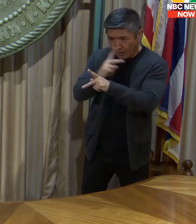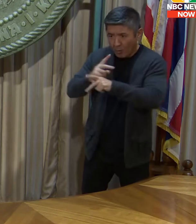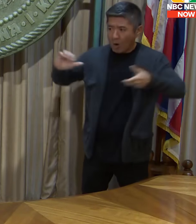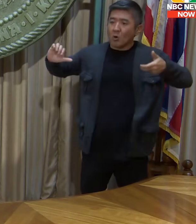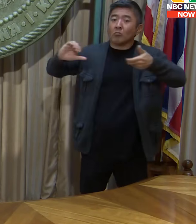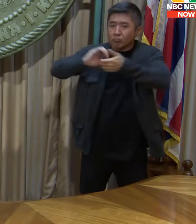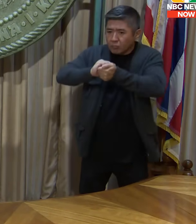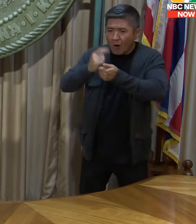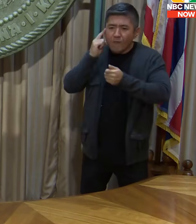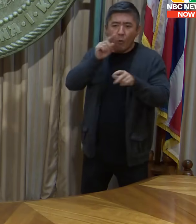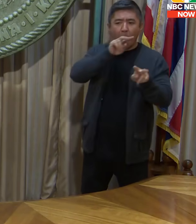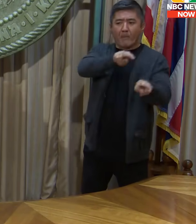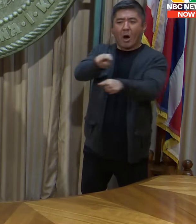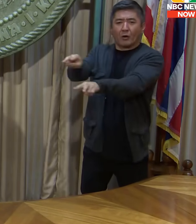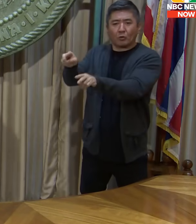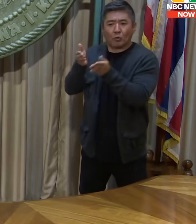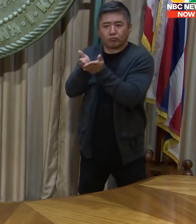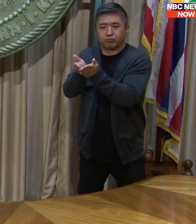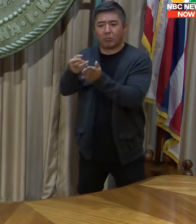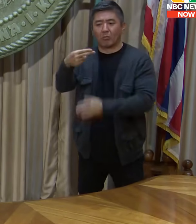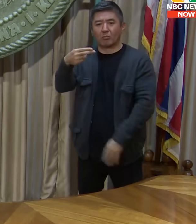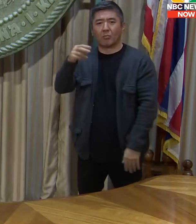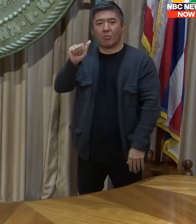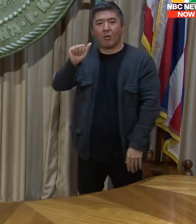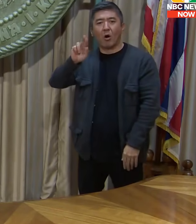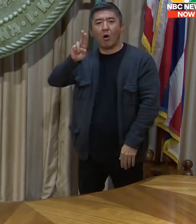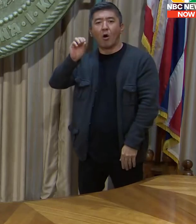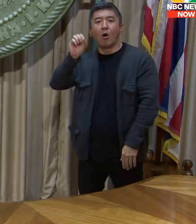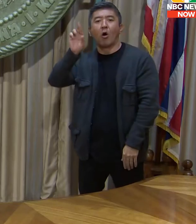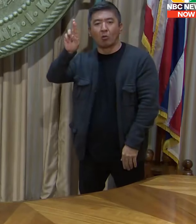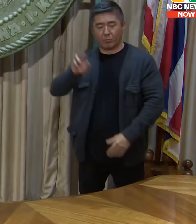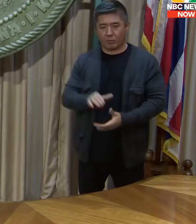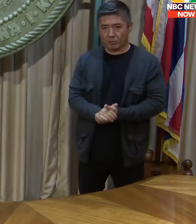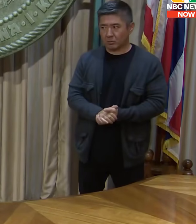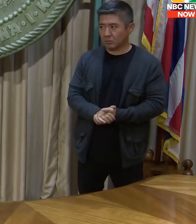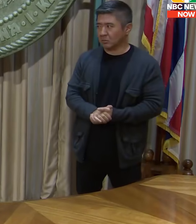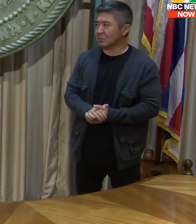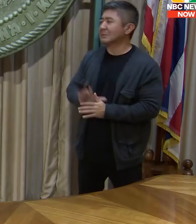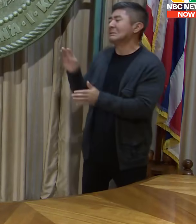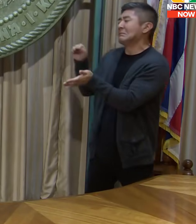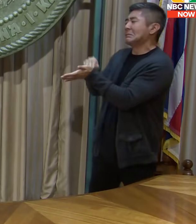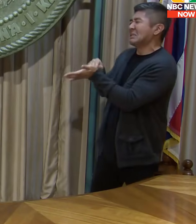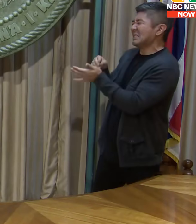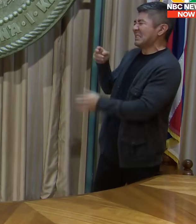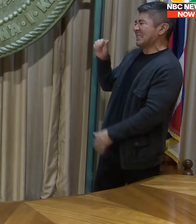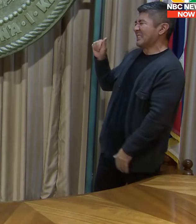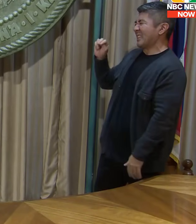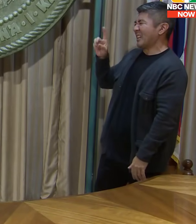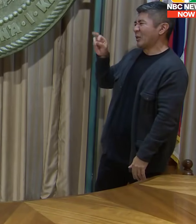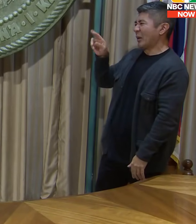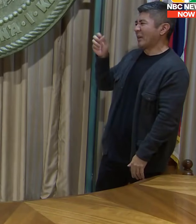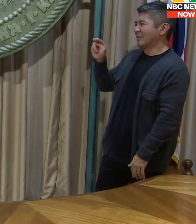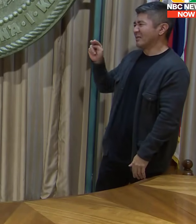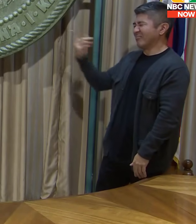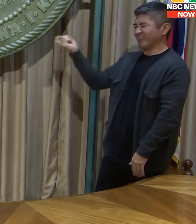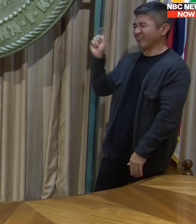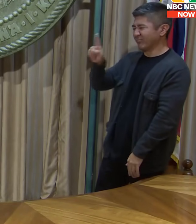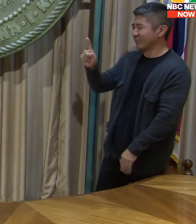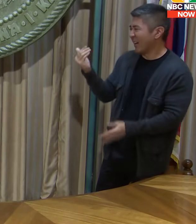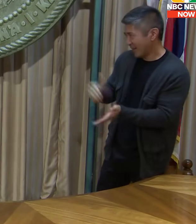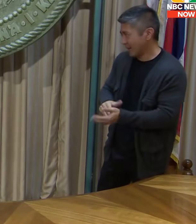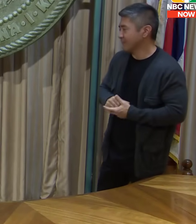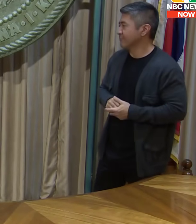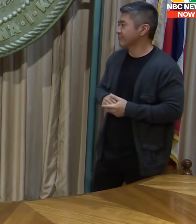Okay, thanks. Thank you very much. Dr. Anderson, sorry about this. You have a follow-up question here. How many people